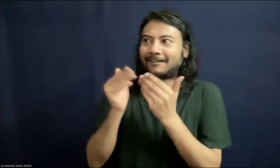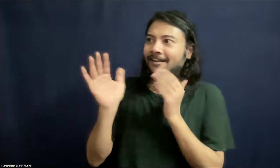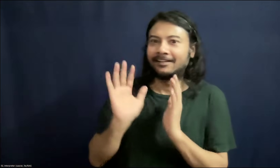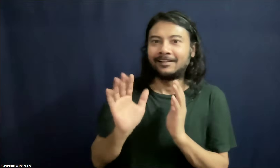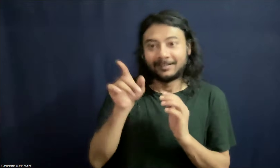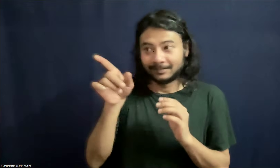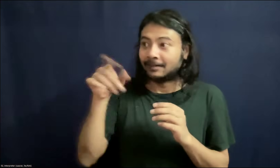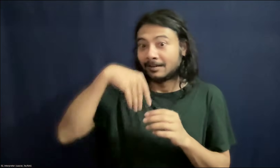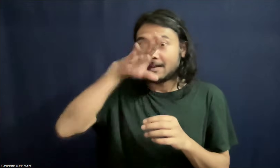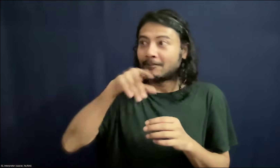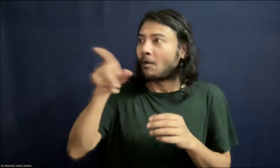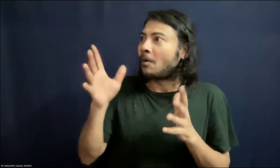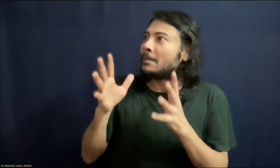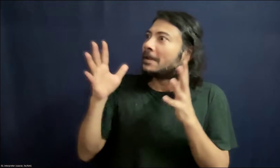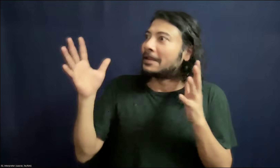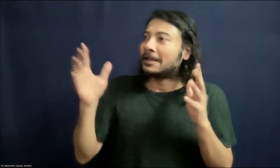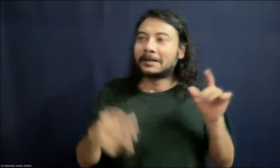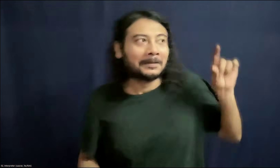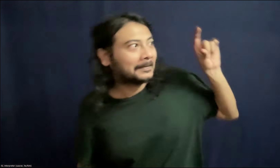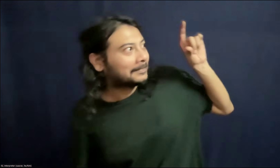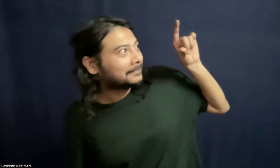elephant is so nice and big, so great.